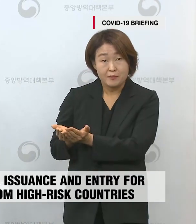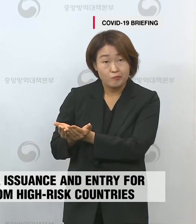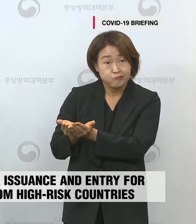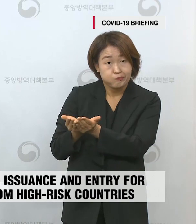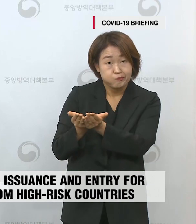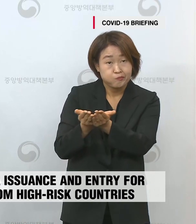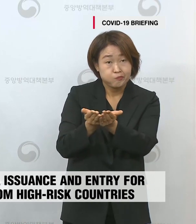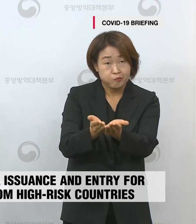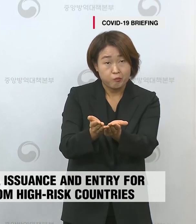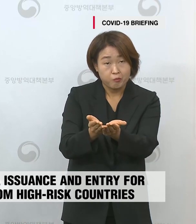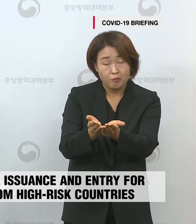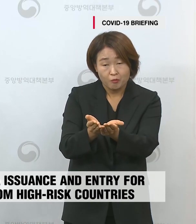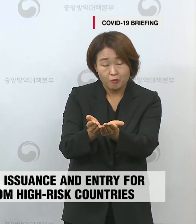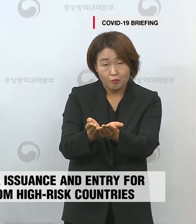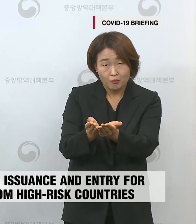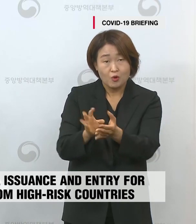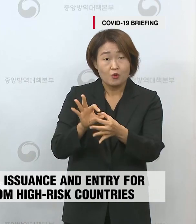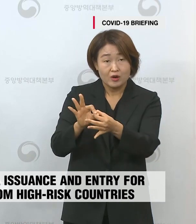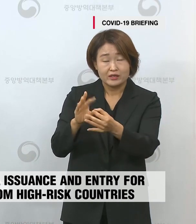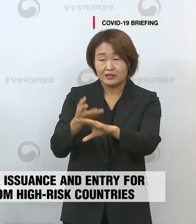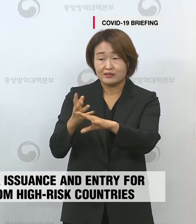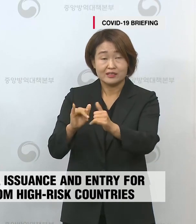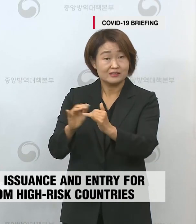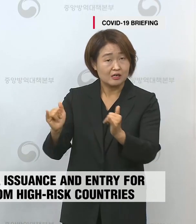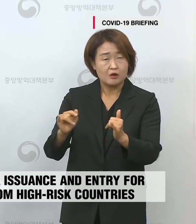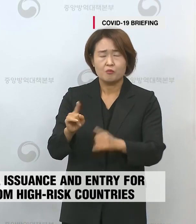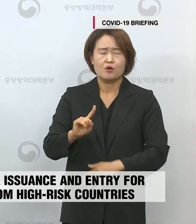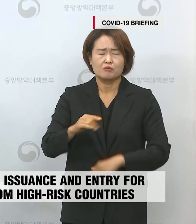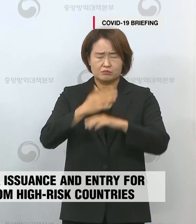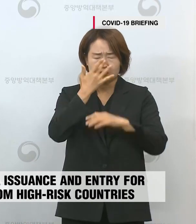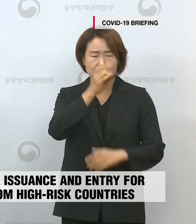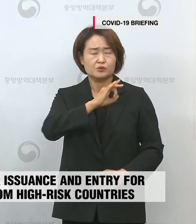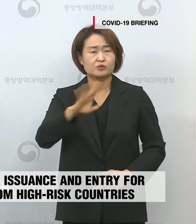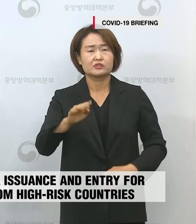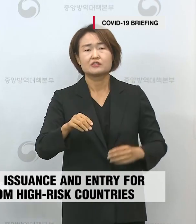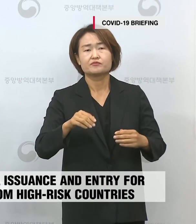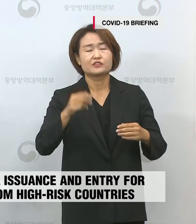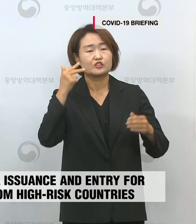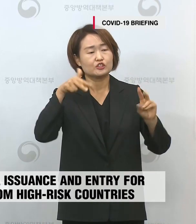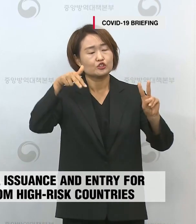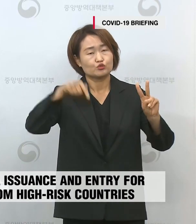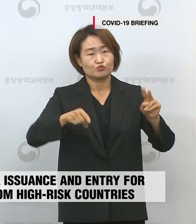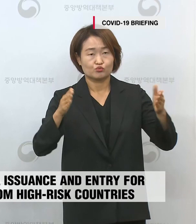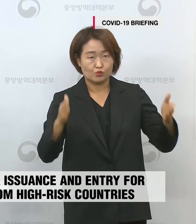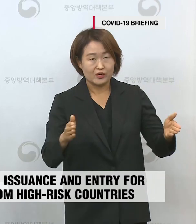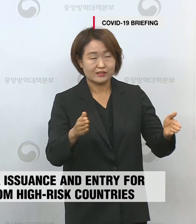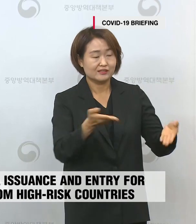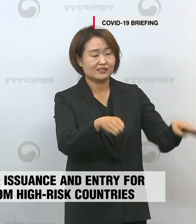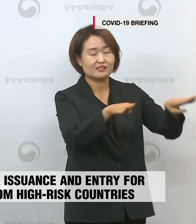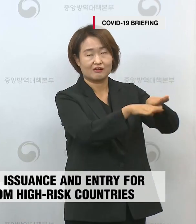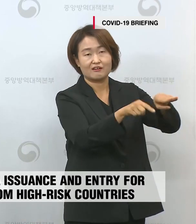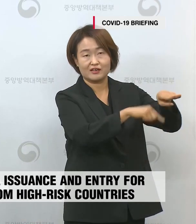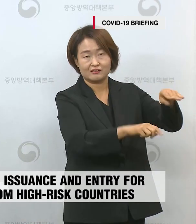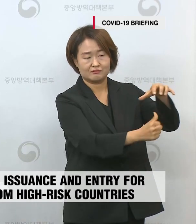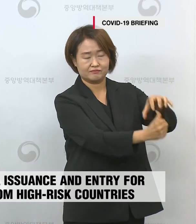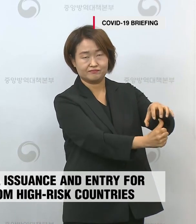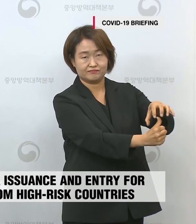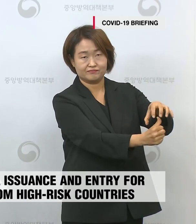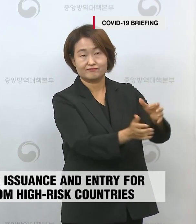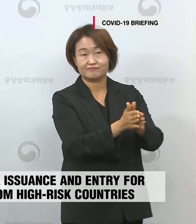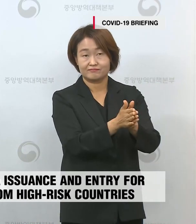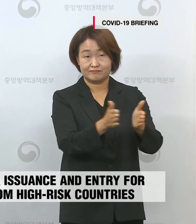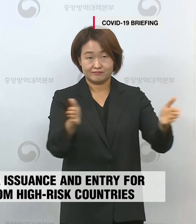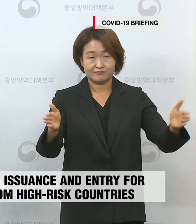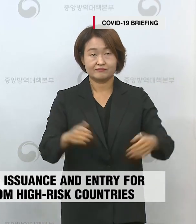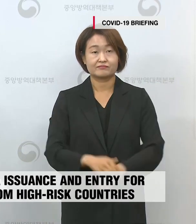from today, all of the entrants who are entering from the ports nationwide, all of the foreign entrants need